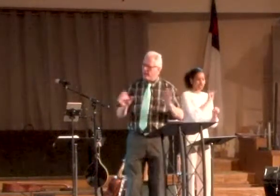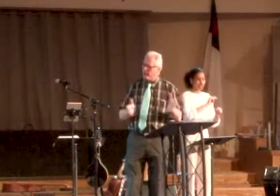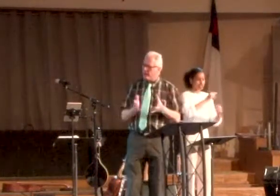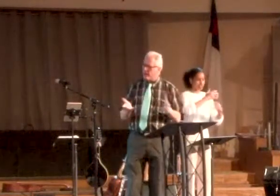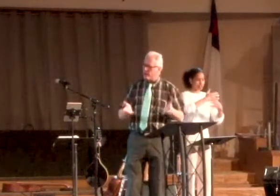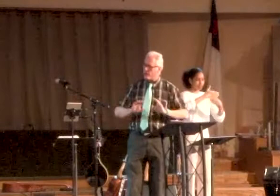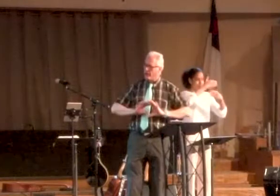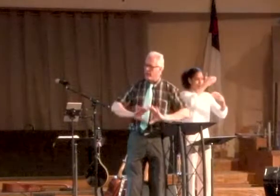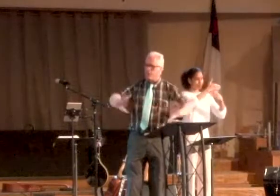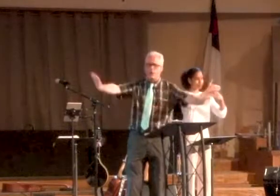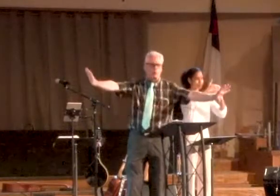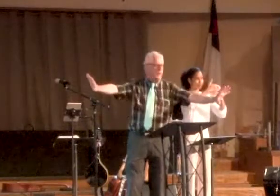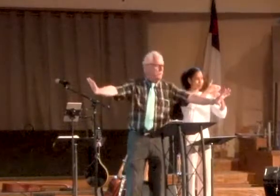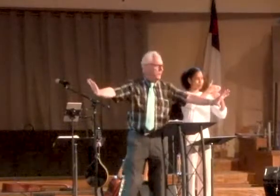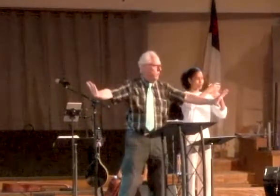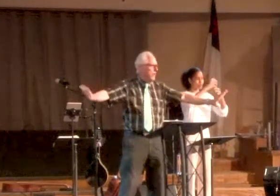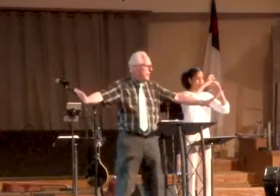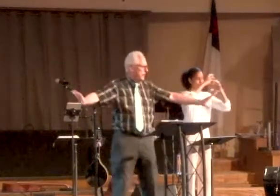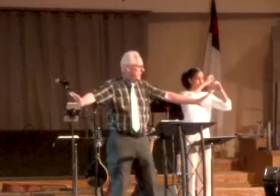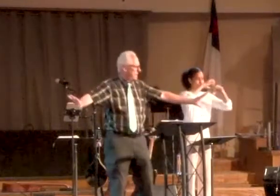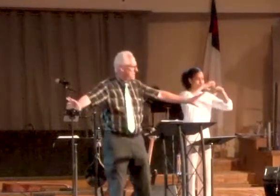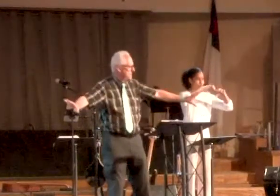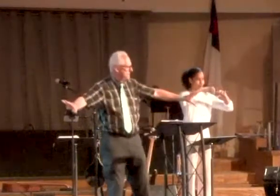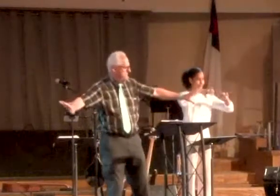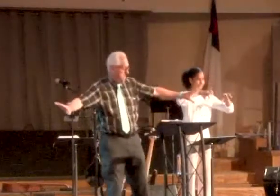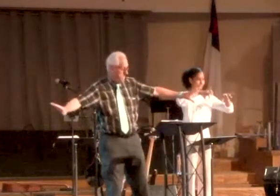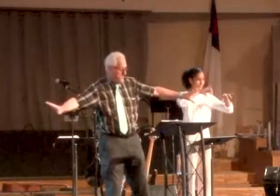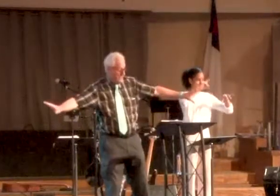that unintentionally push people away.